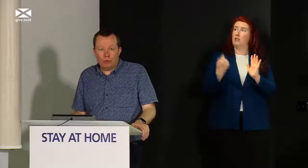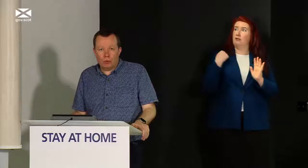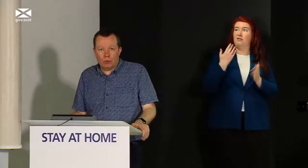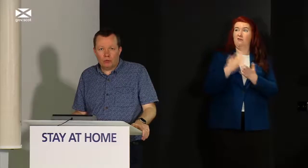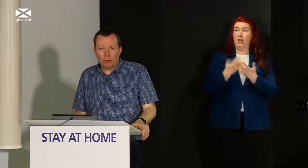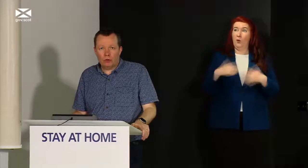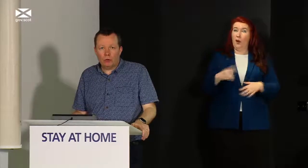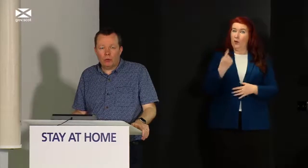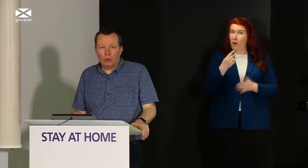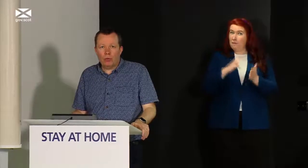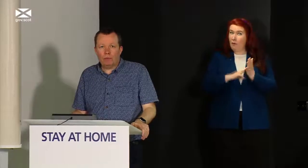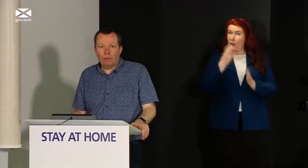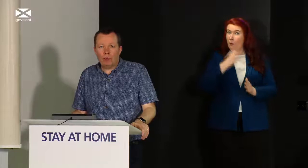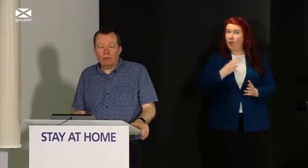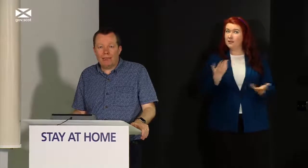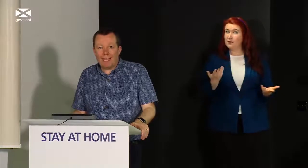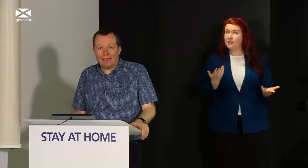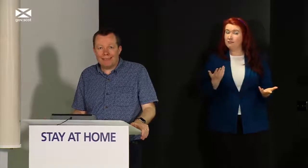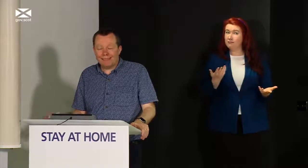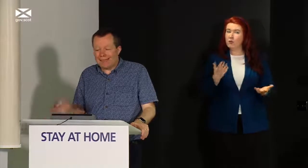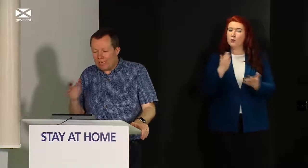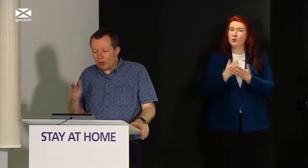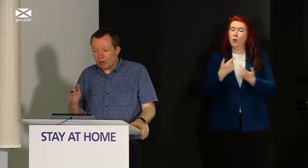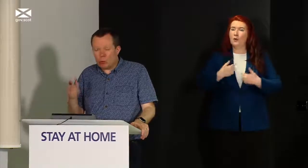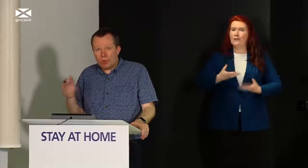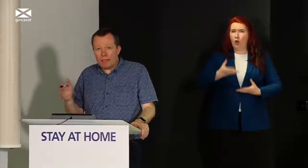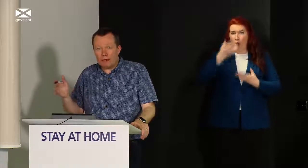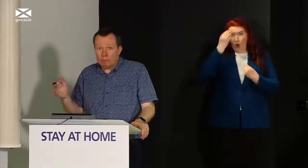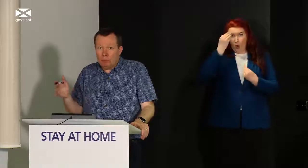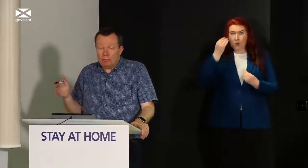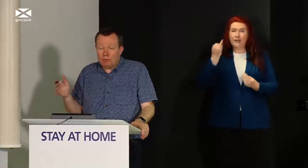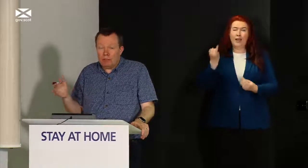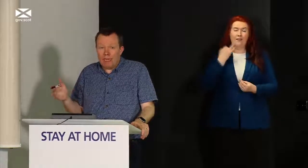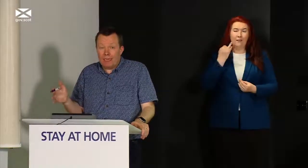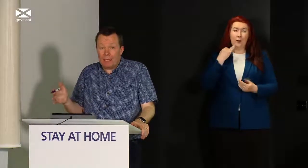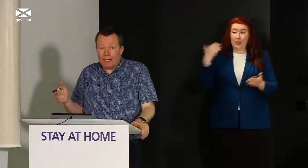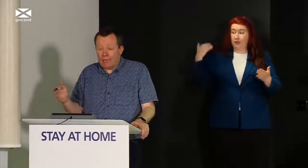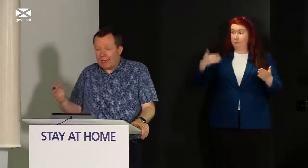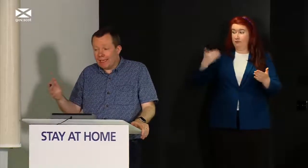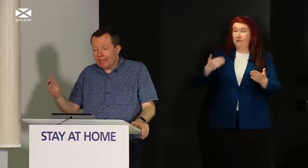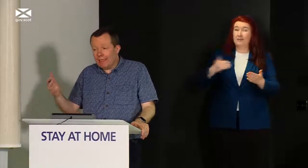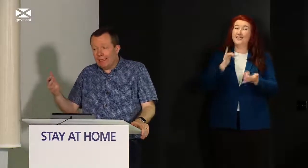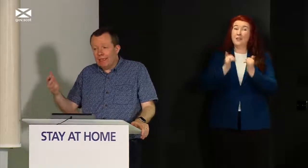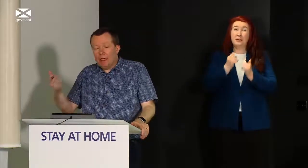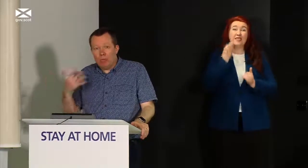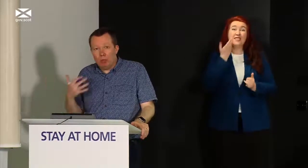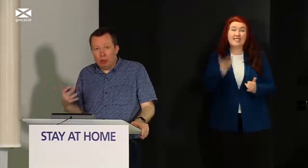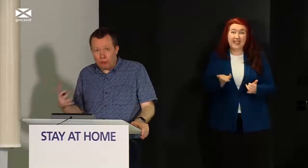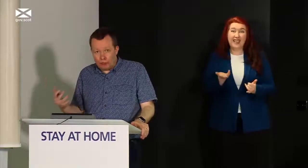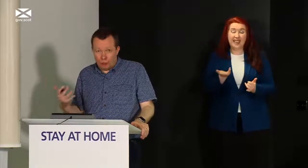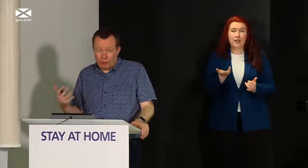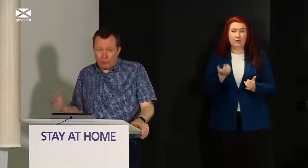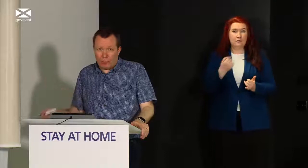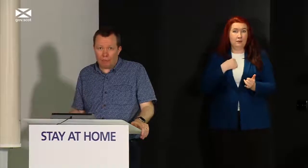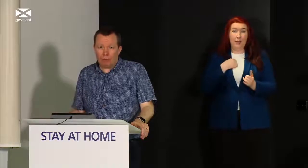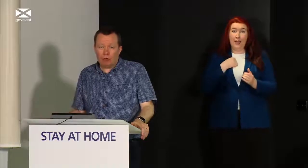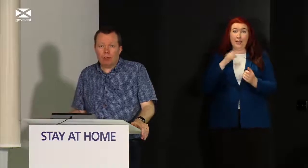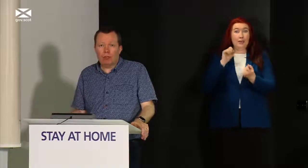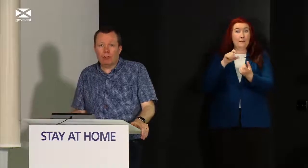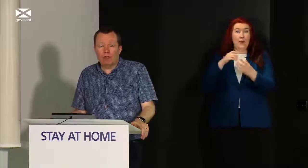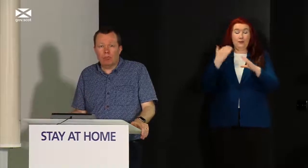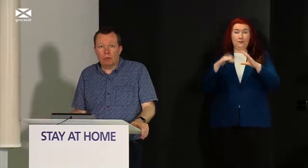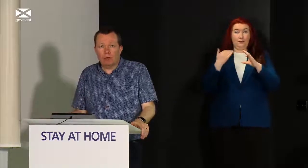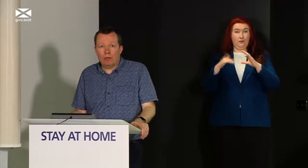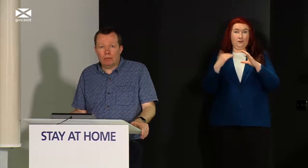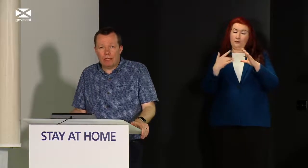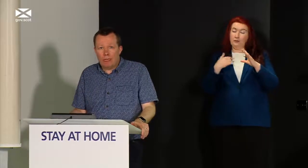old almost so we have we have learned each week sometimes daily I get I get an inbox full of the scientific